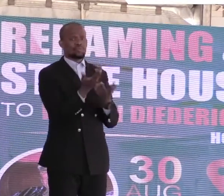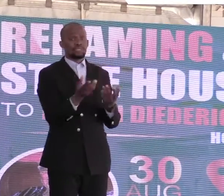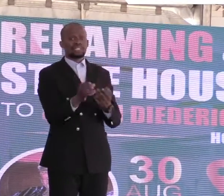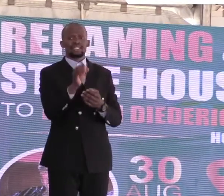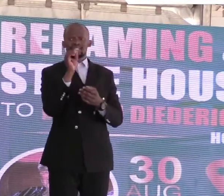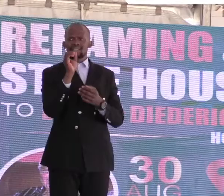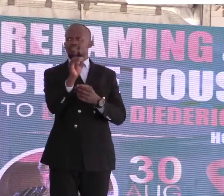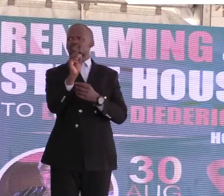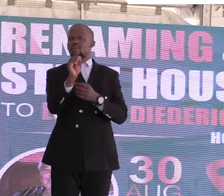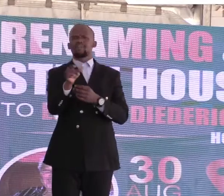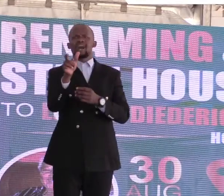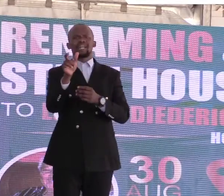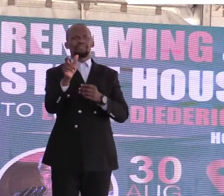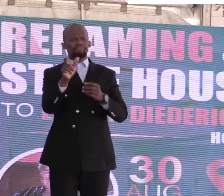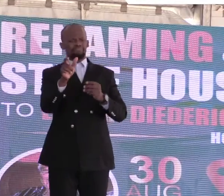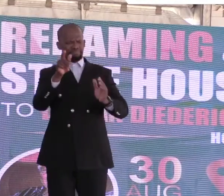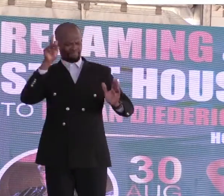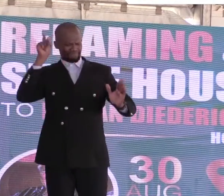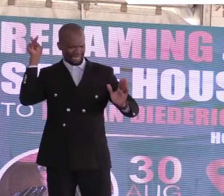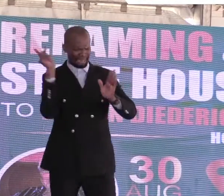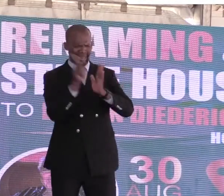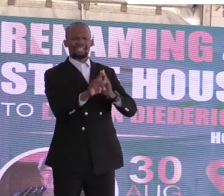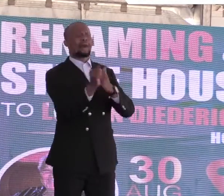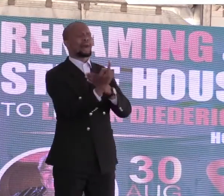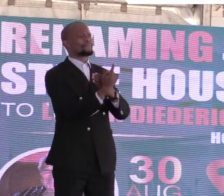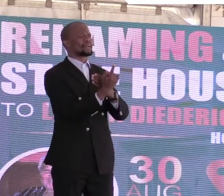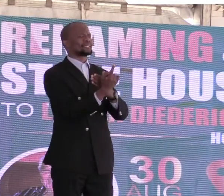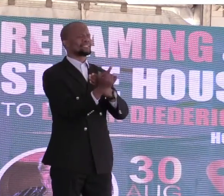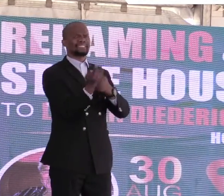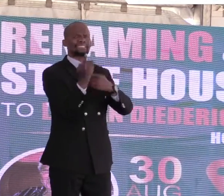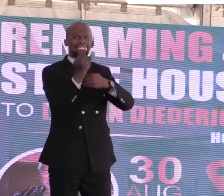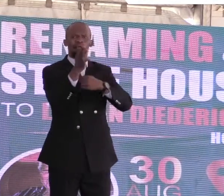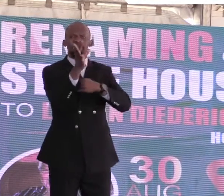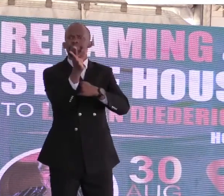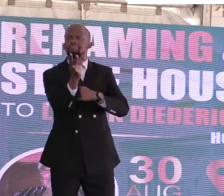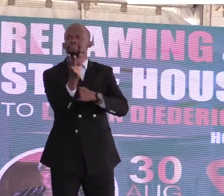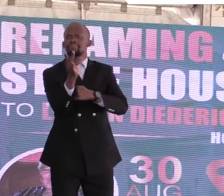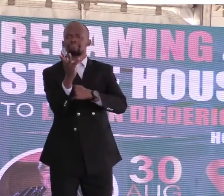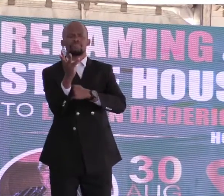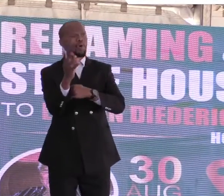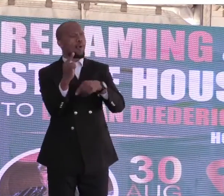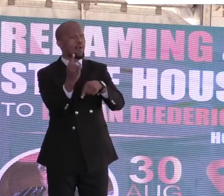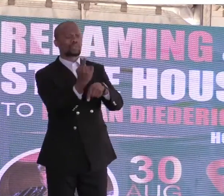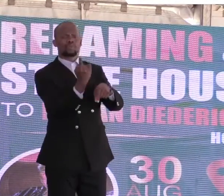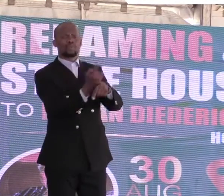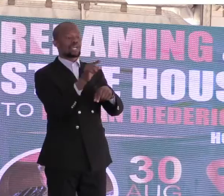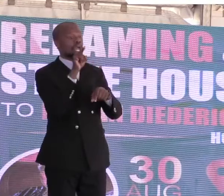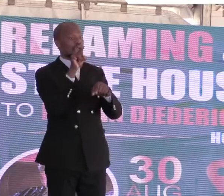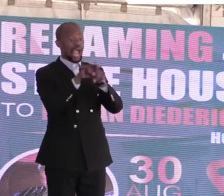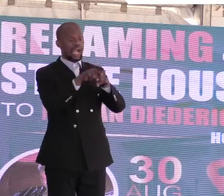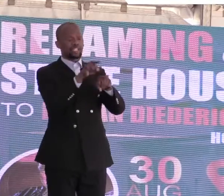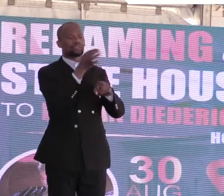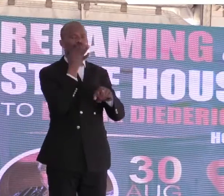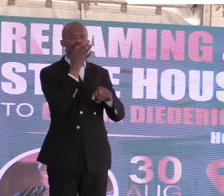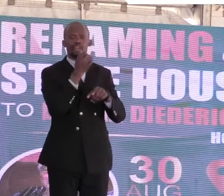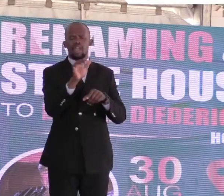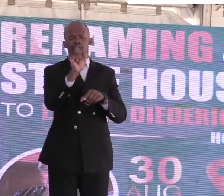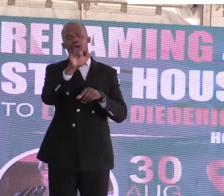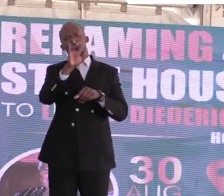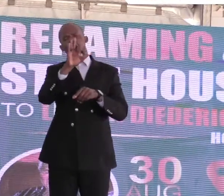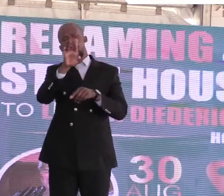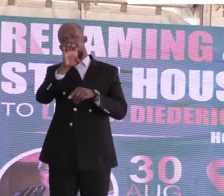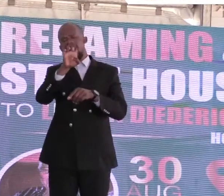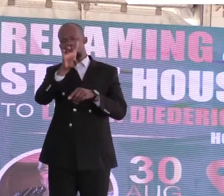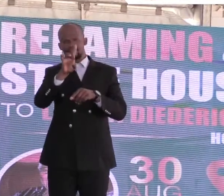some gruesome killings that are happening every day that are not reported, as you have mentioned, in actually Alfred Nzo. I saw